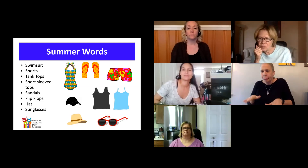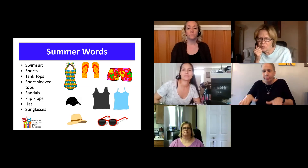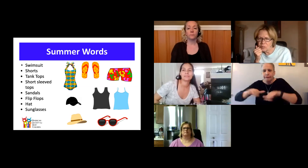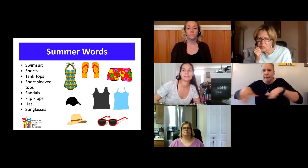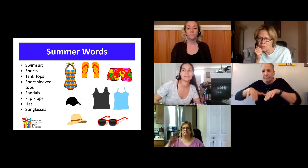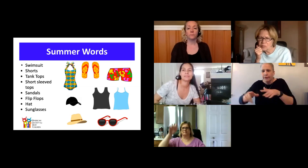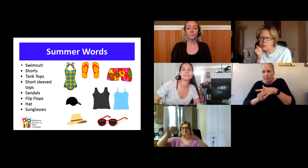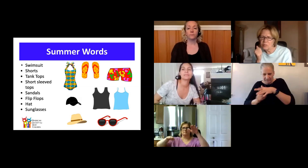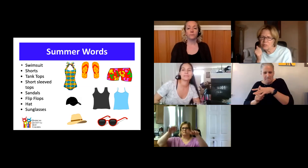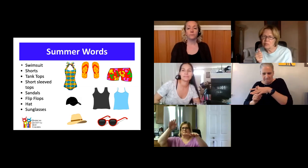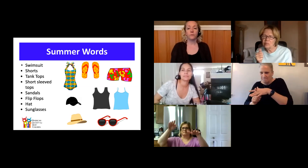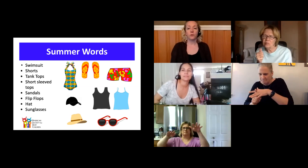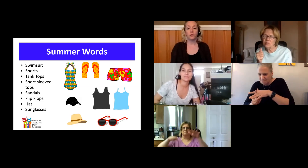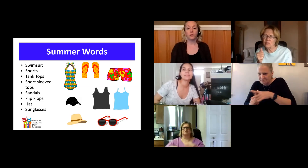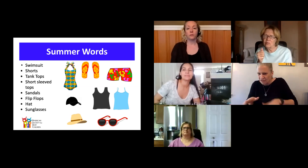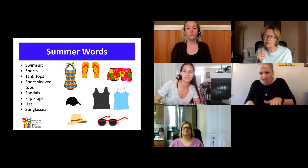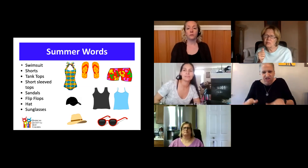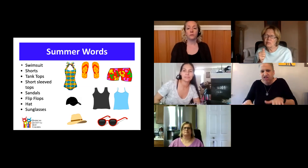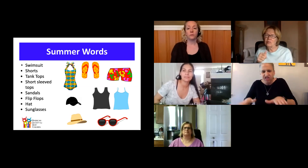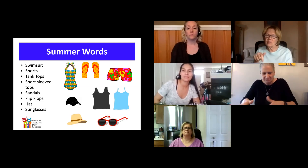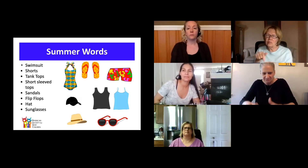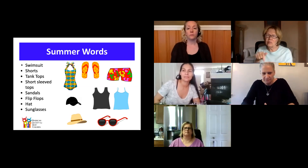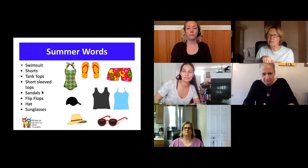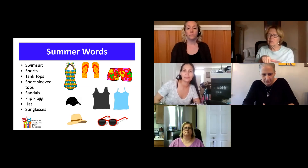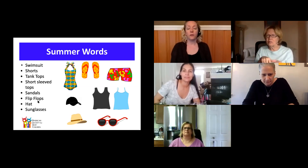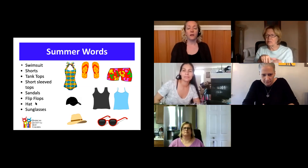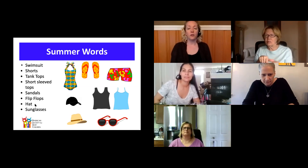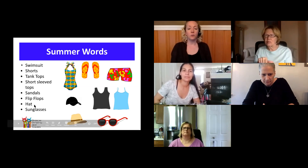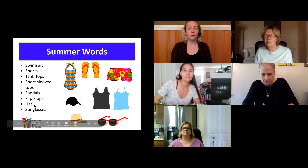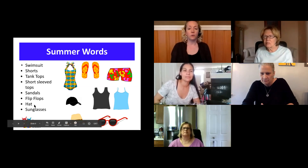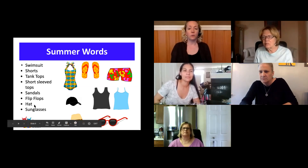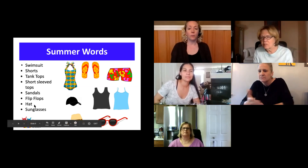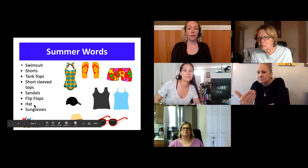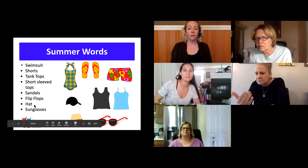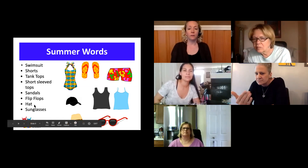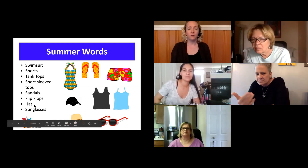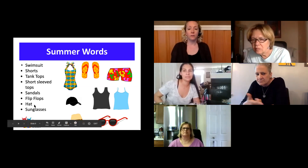versus the kind you use when you go swimming, the junky ones.